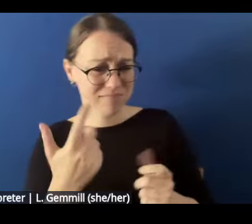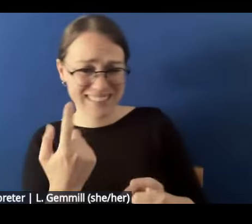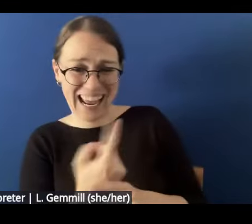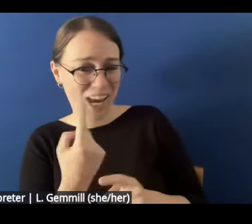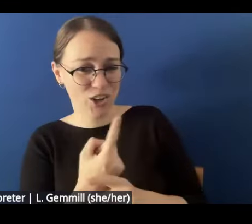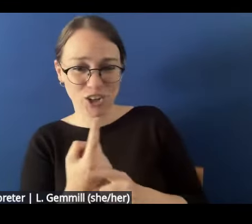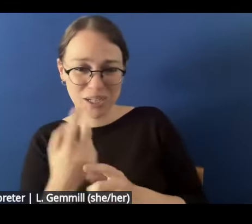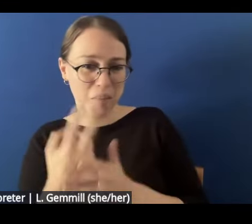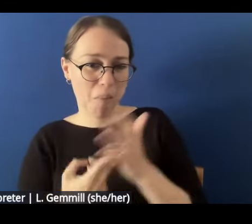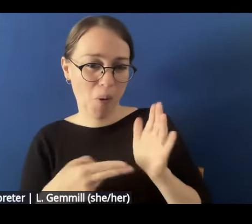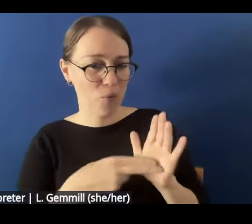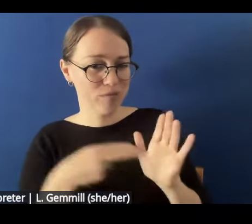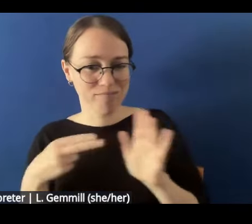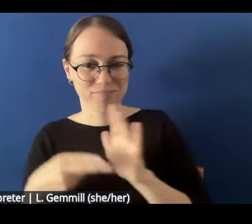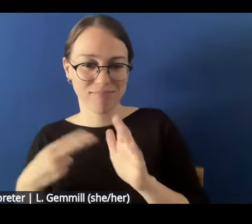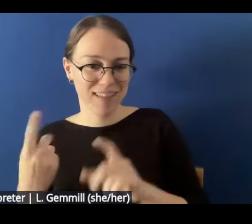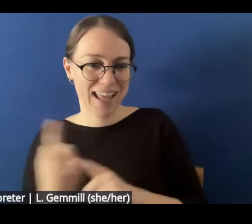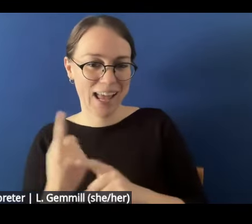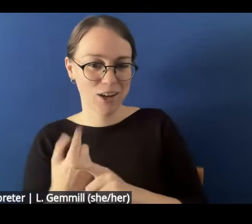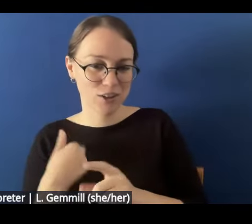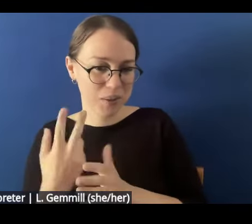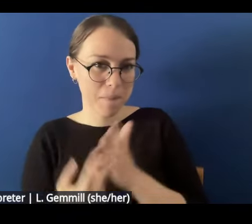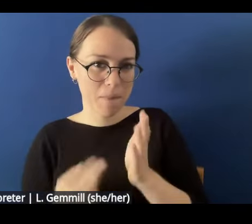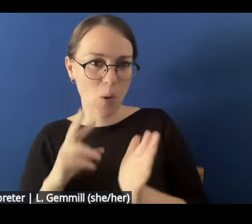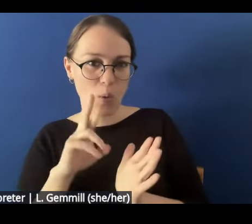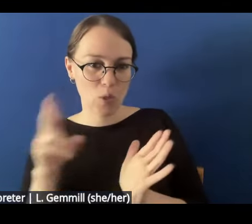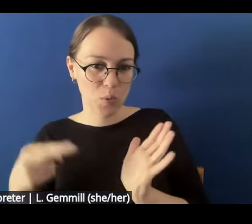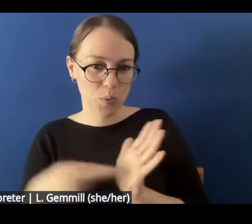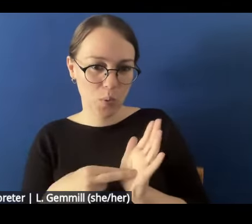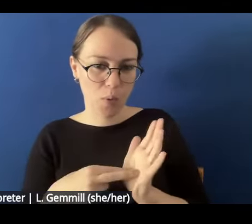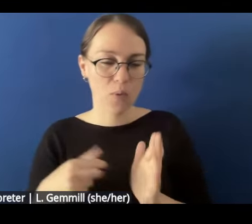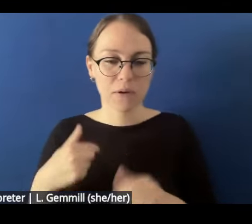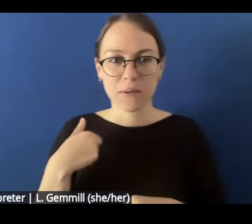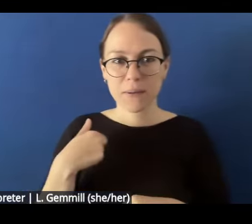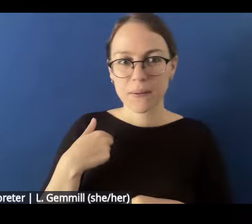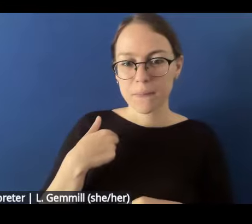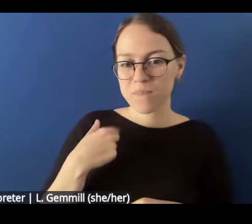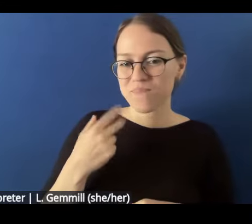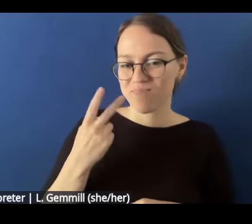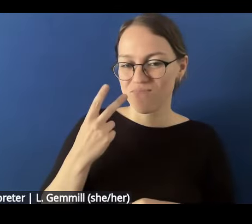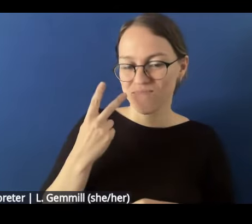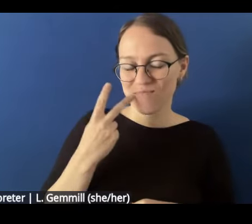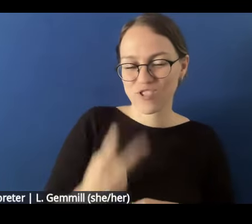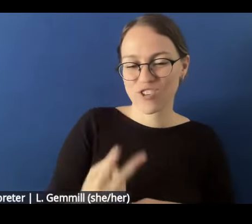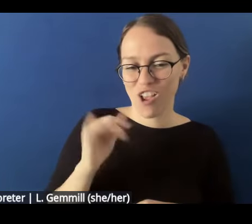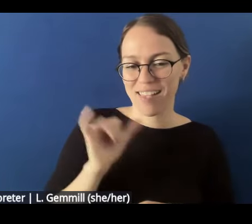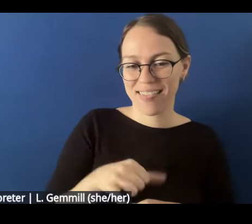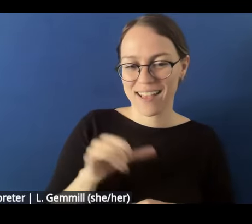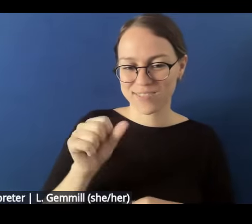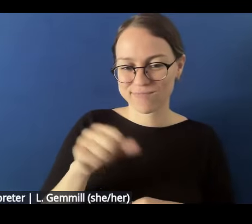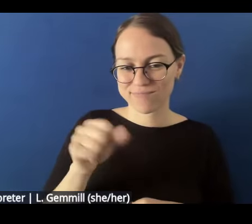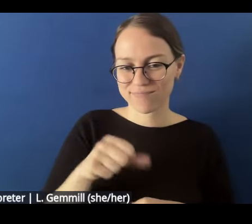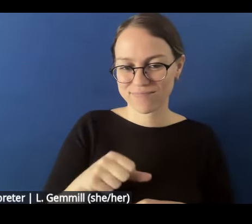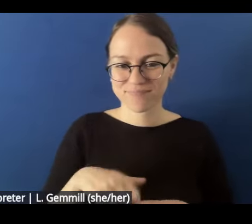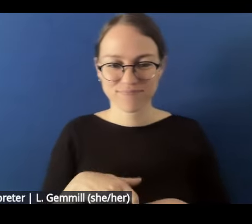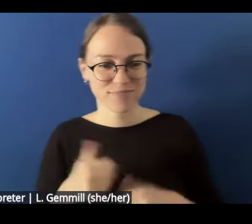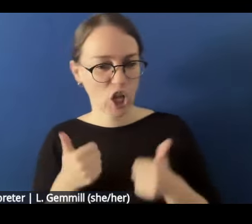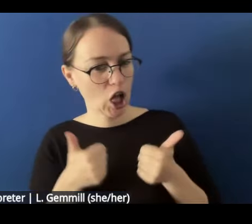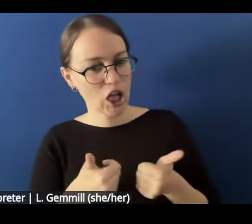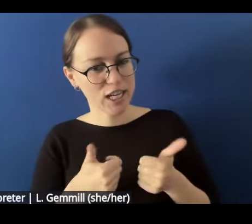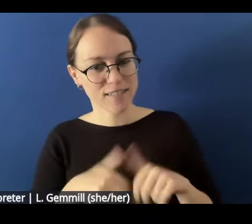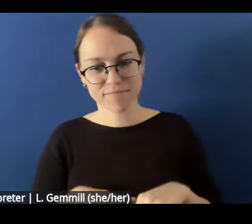am deputy. Right now, I'm kind of serving both roles, so. And I've seen the letter that actually used that. So yes, okay. All good. If you